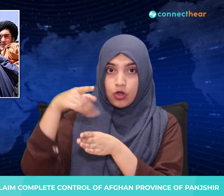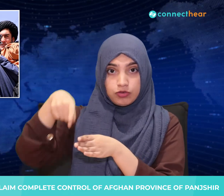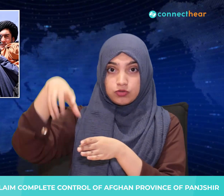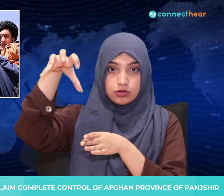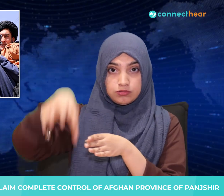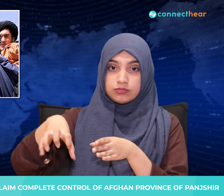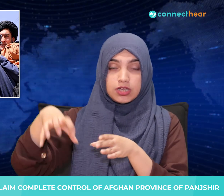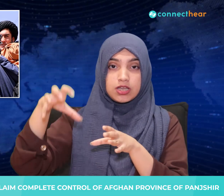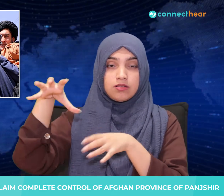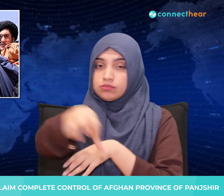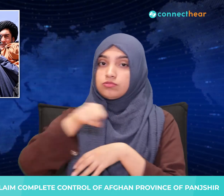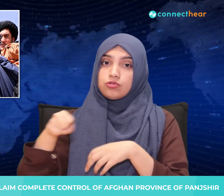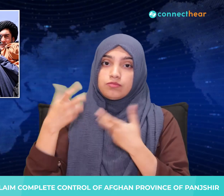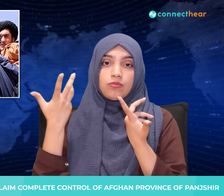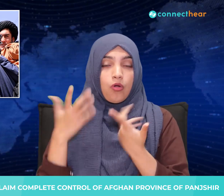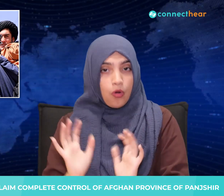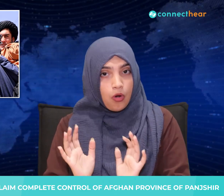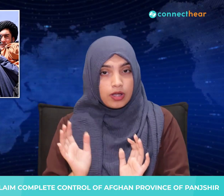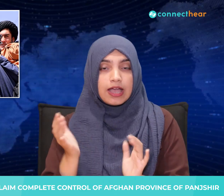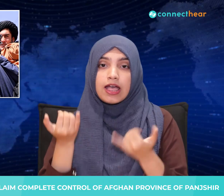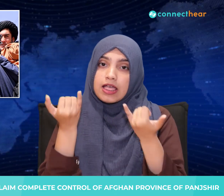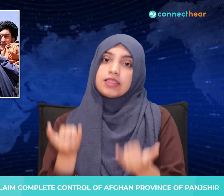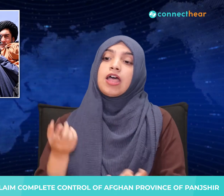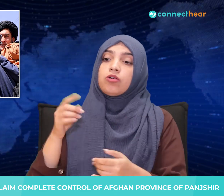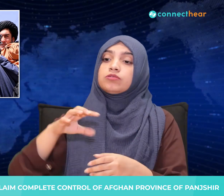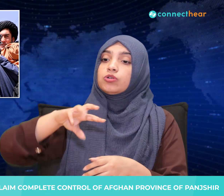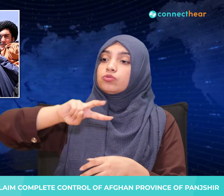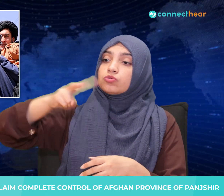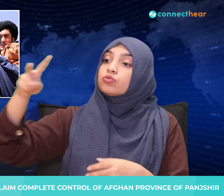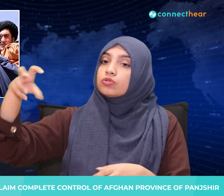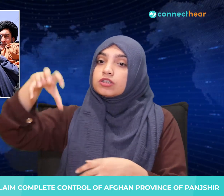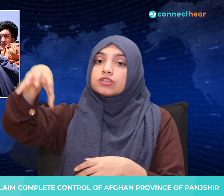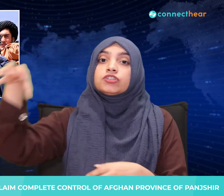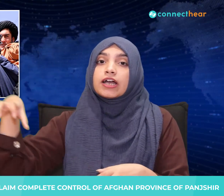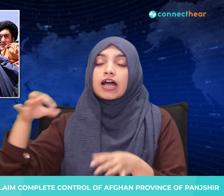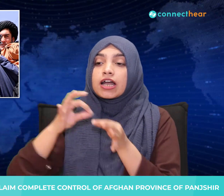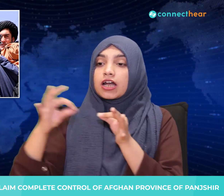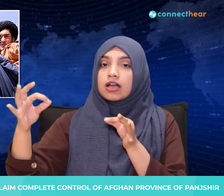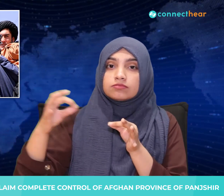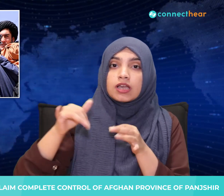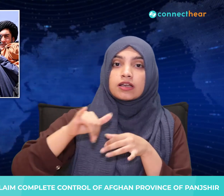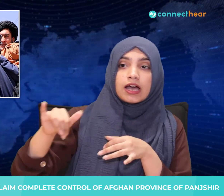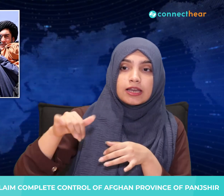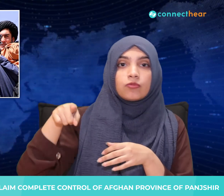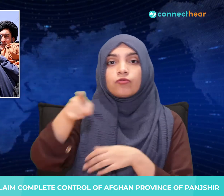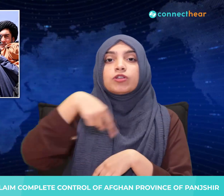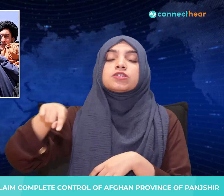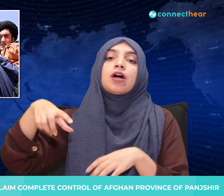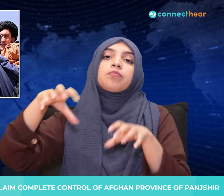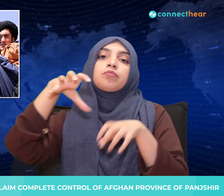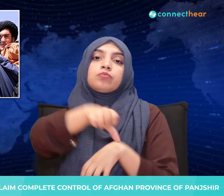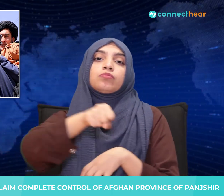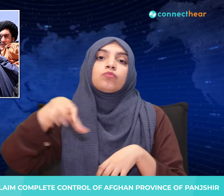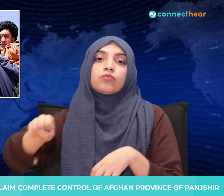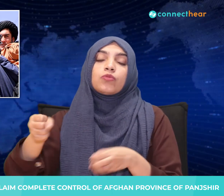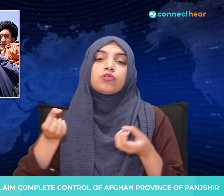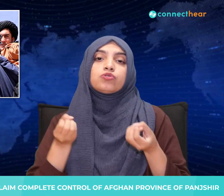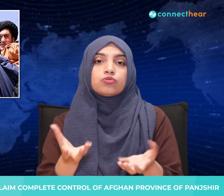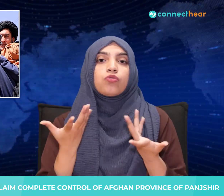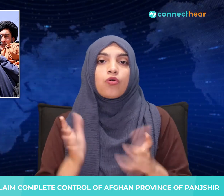Panjshir after securing the surrounding districts. The Taliban took control of the rest of Afghanistan